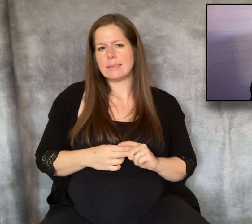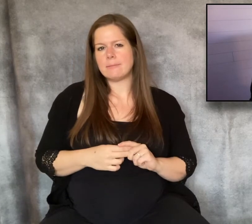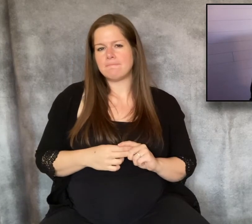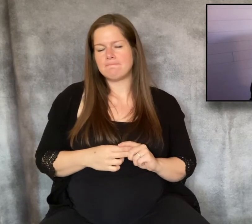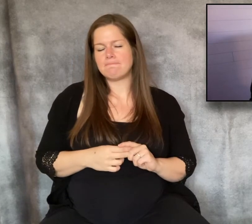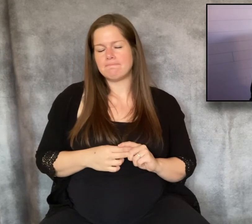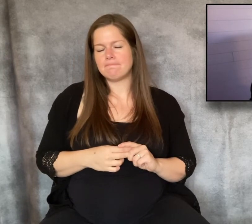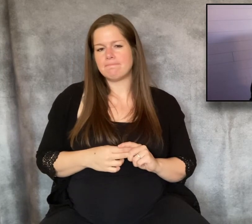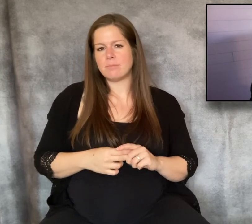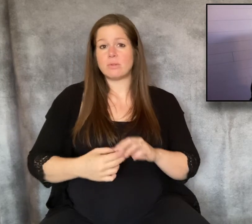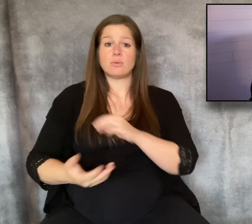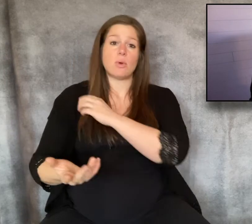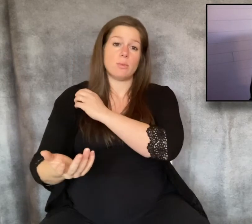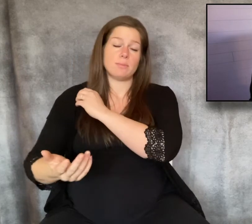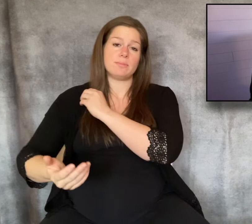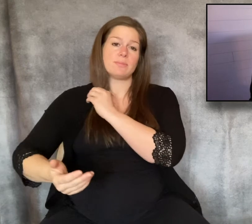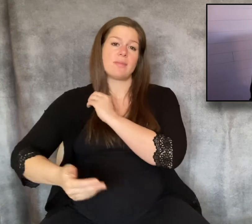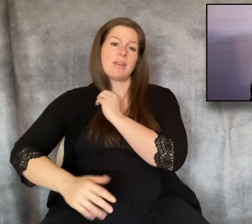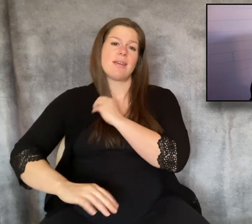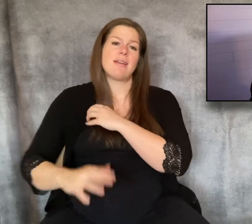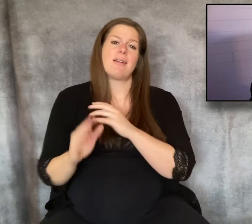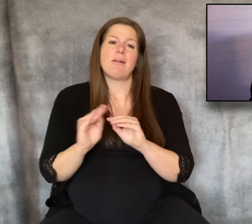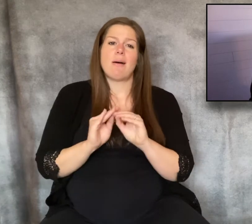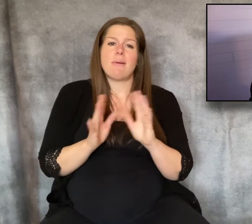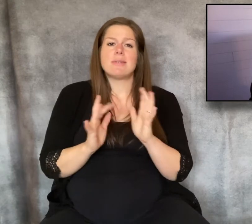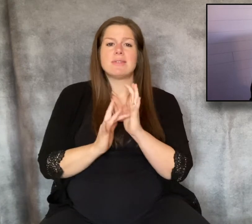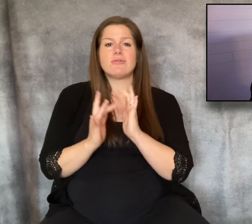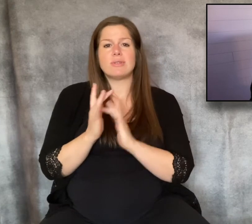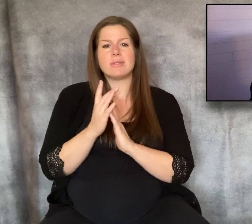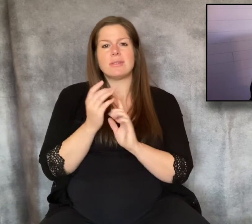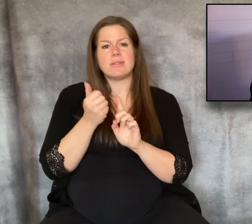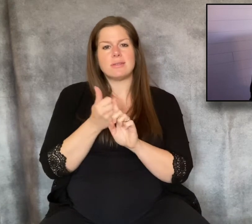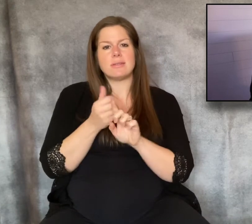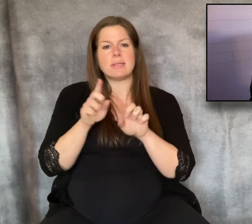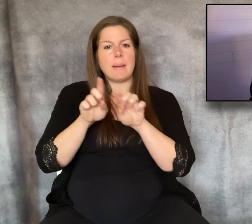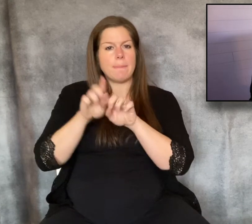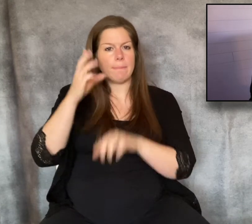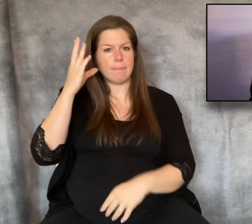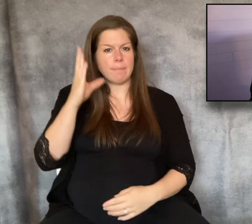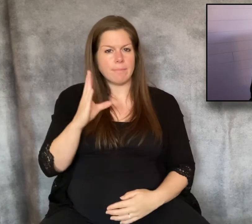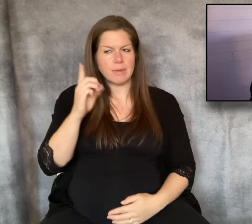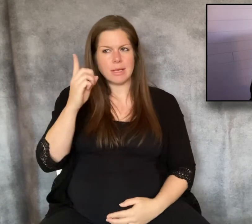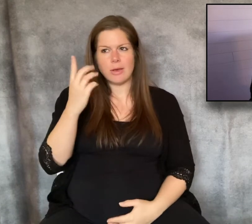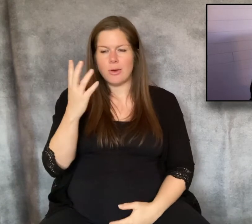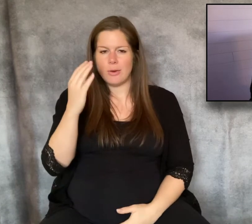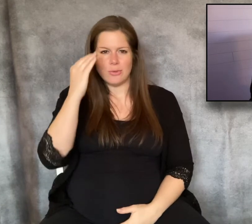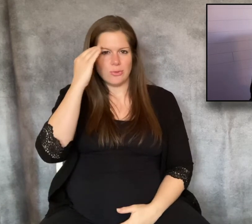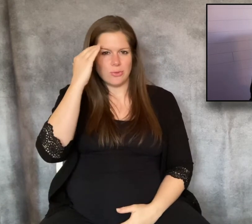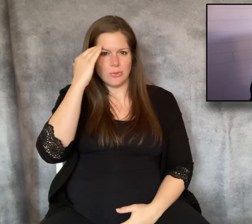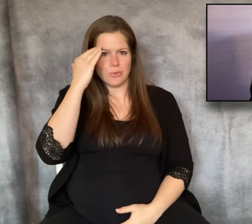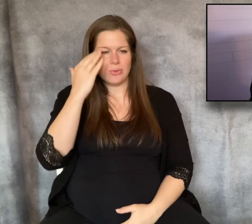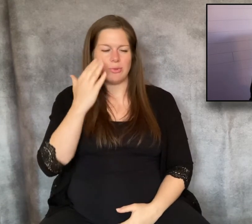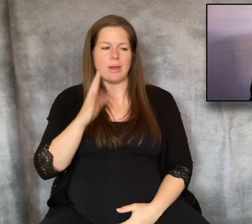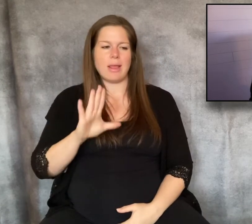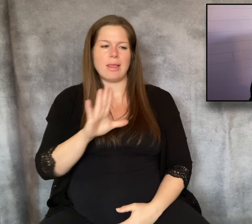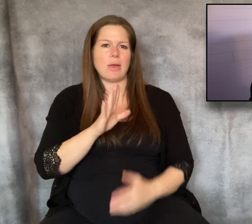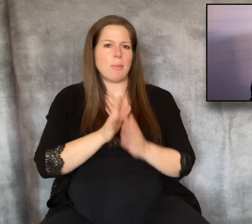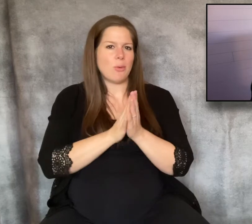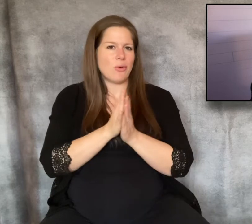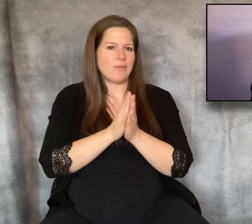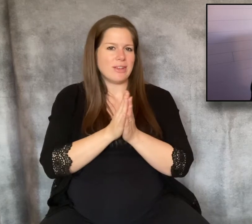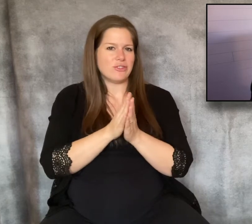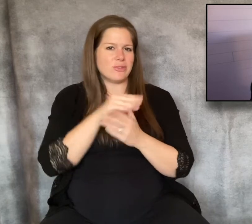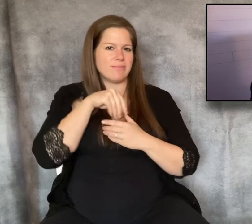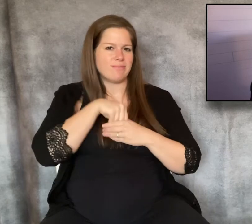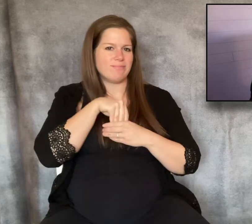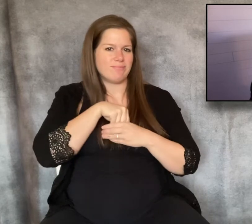So Jesus, being obviously the God-man, knew what they were up to, and goes back to the order